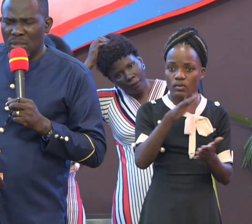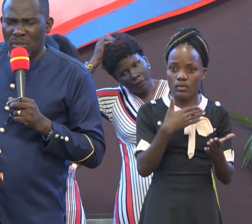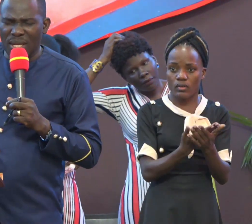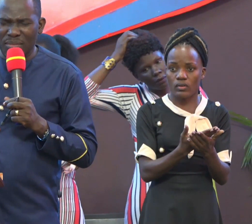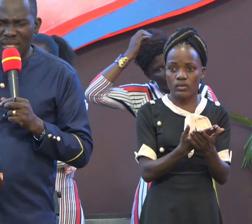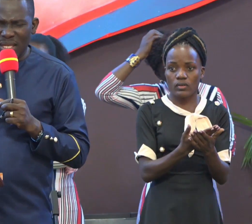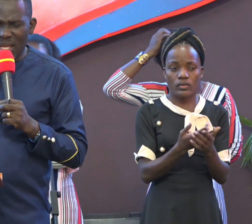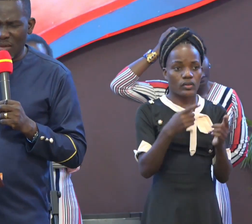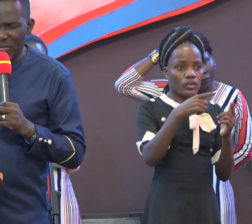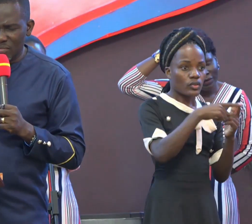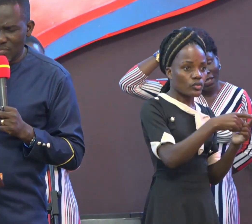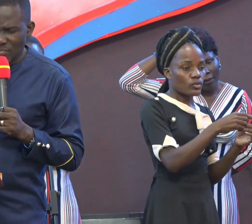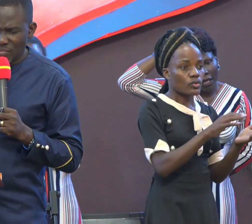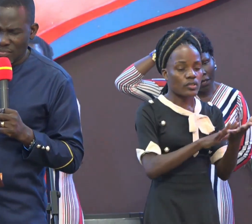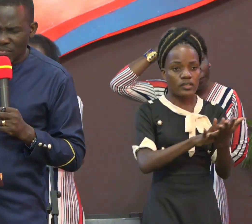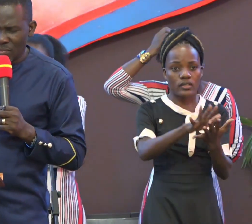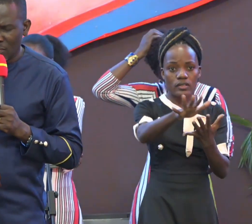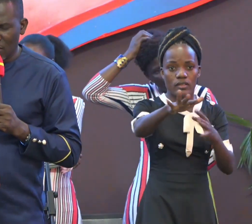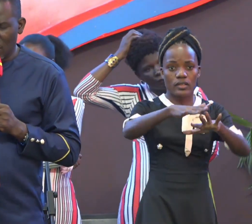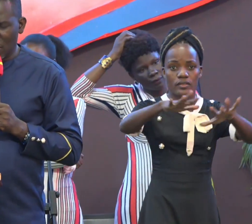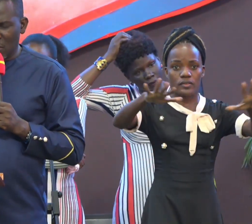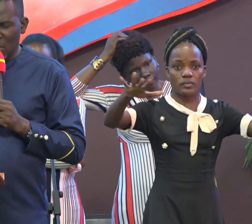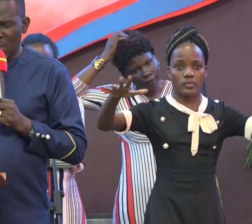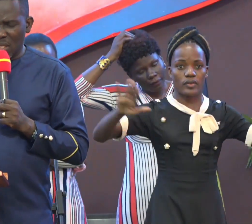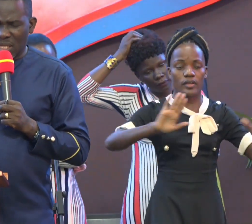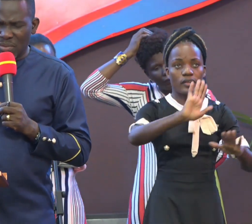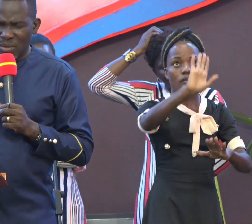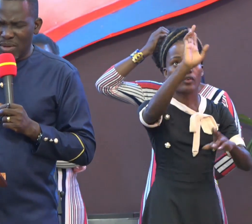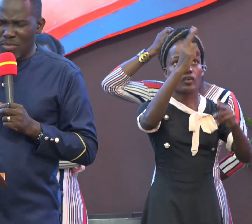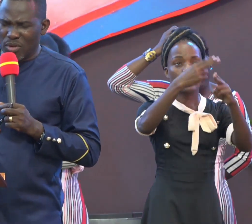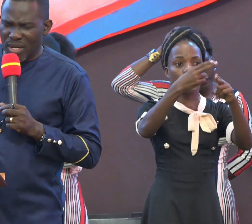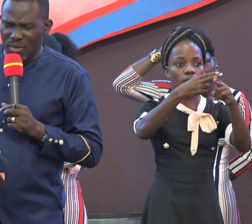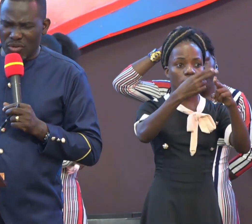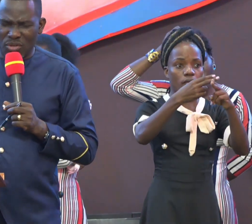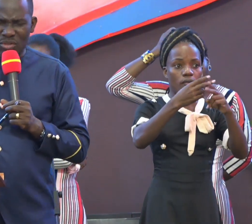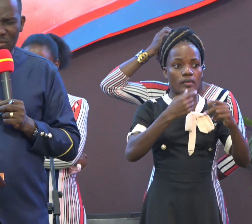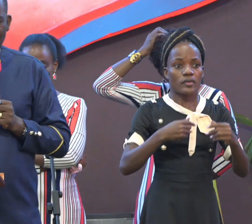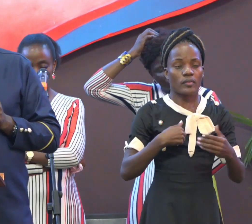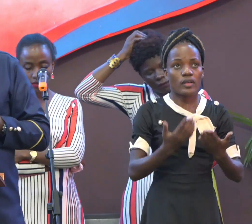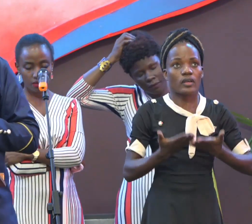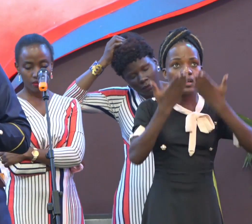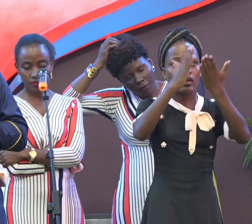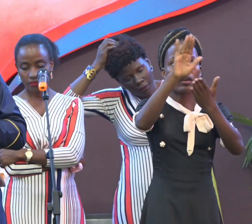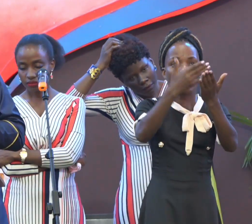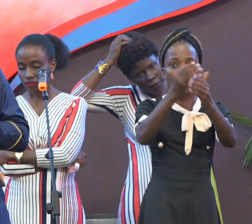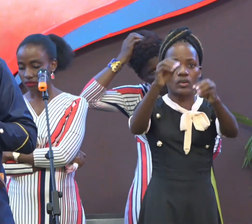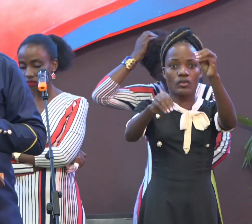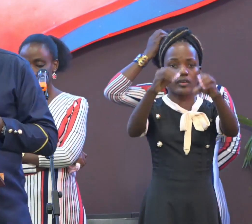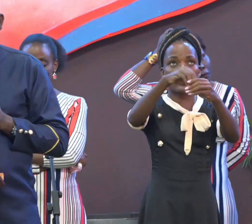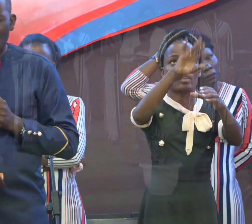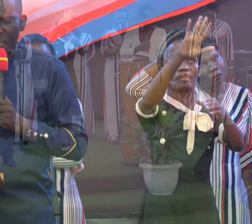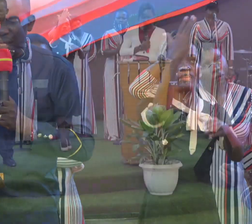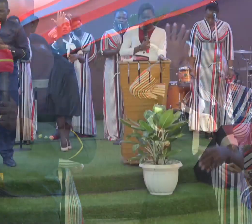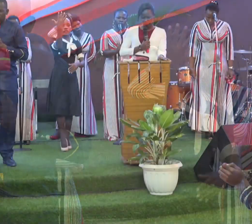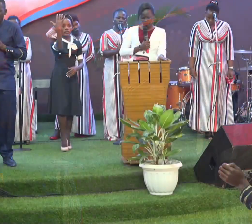us. Okutambuza erinnya lyo. To make your name move around. Teeka ebiweebwayo byonna mu mikono gyo. We put your offering in